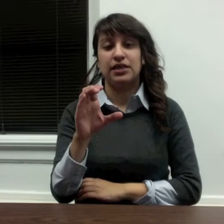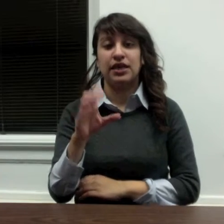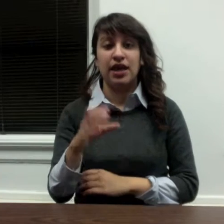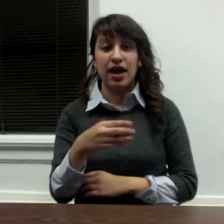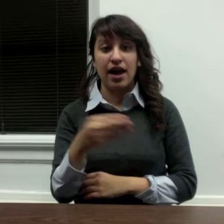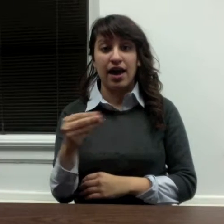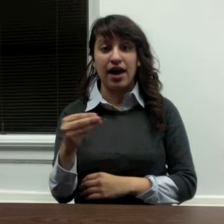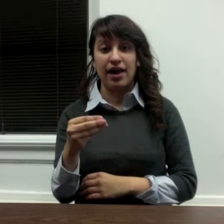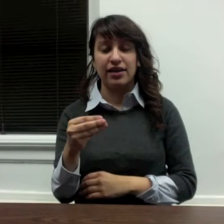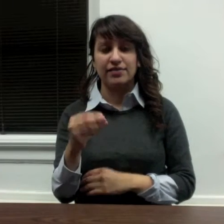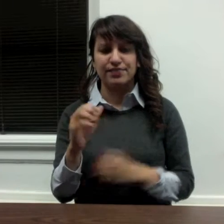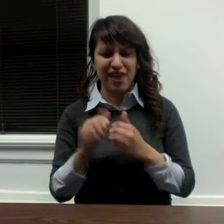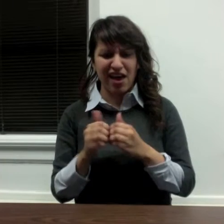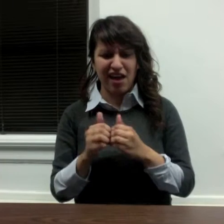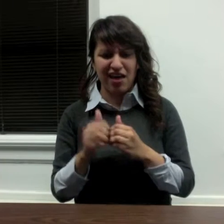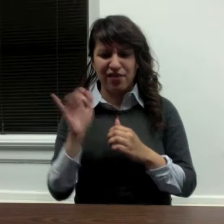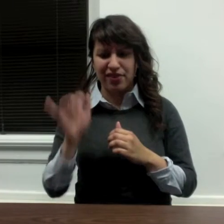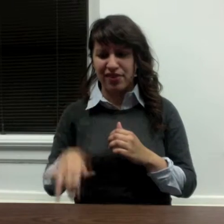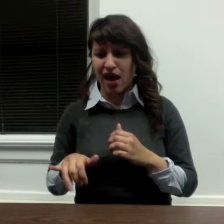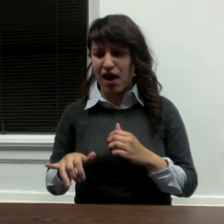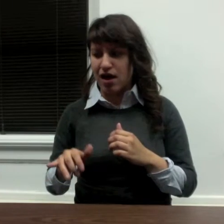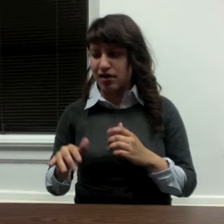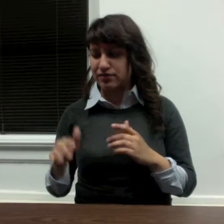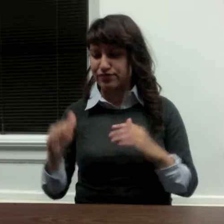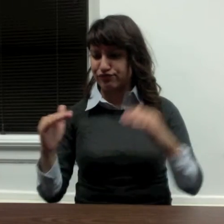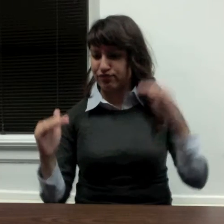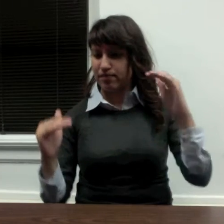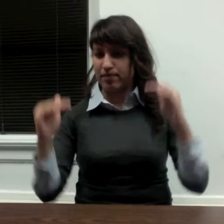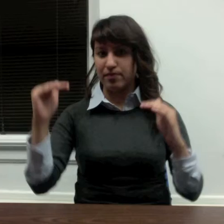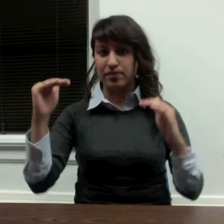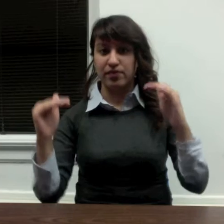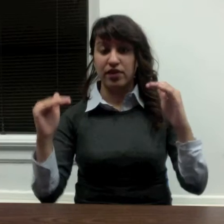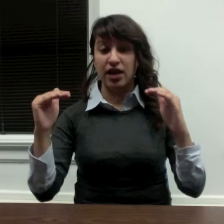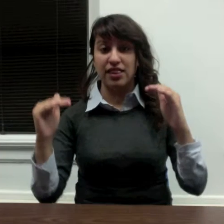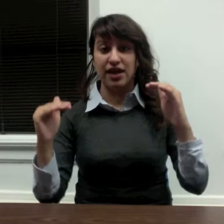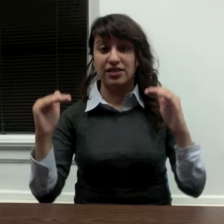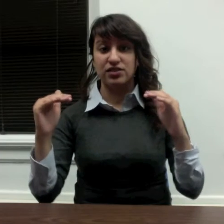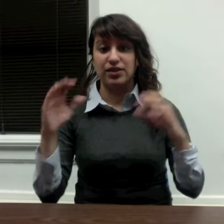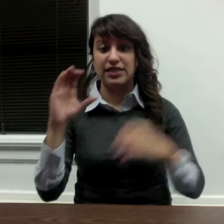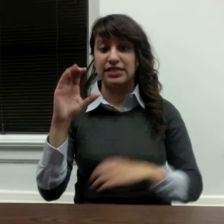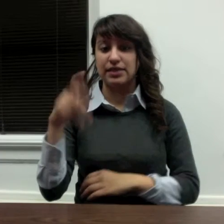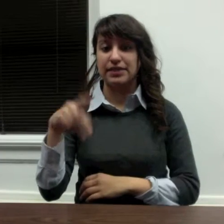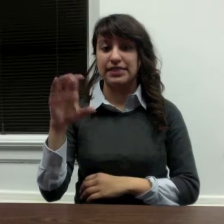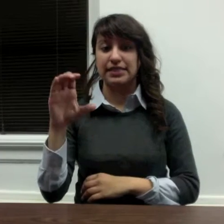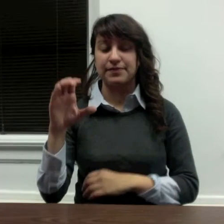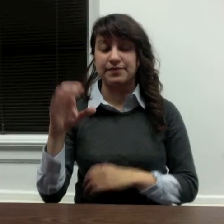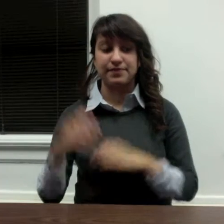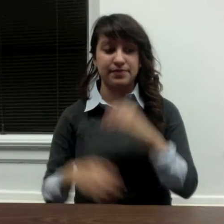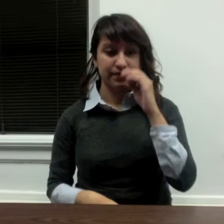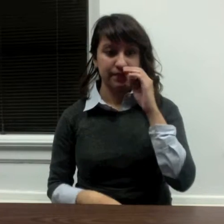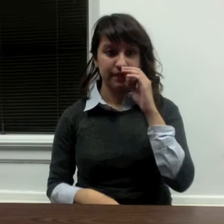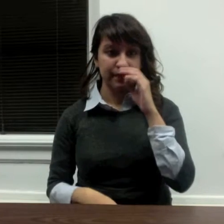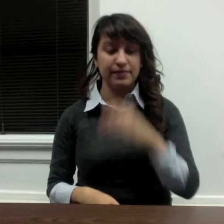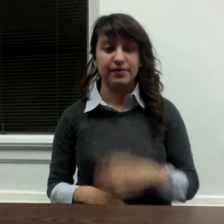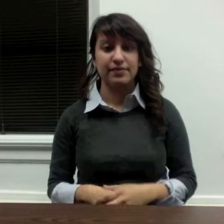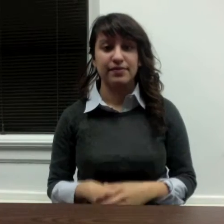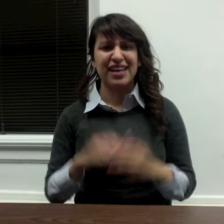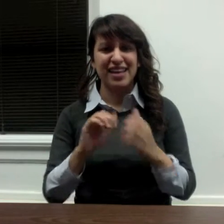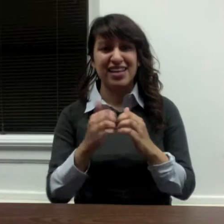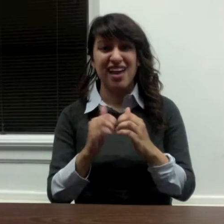aligns with the professional CPC, and how interpreters feel stuck